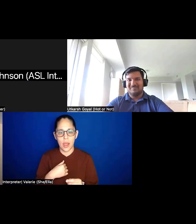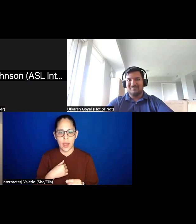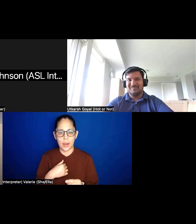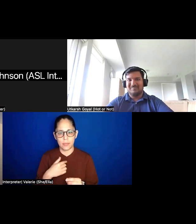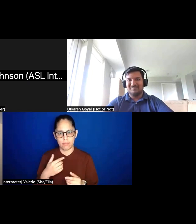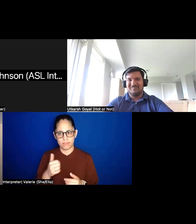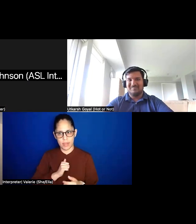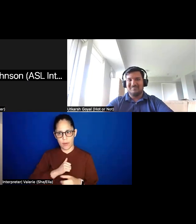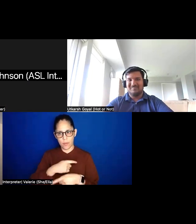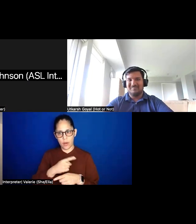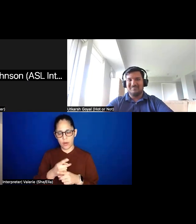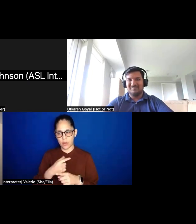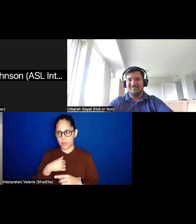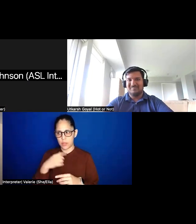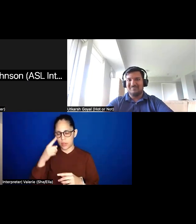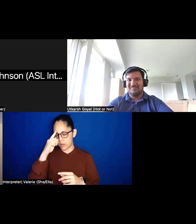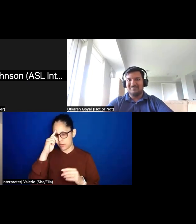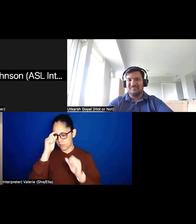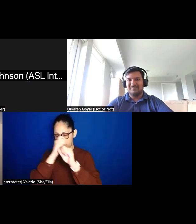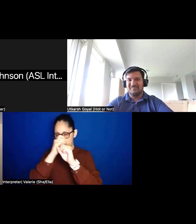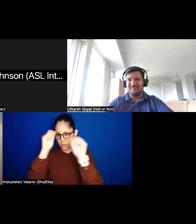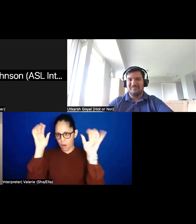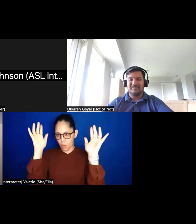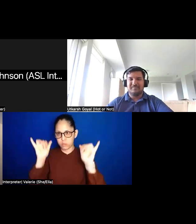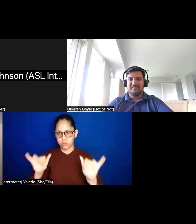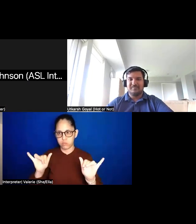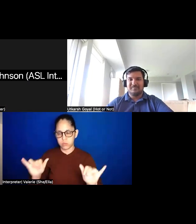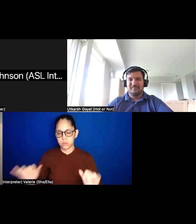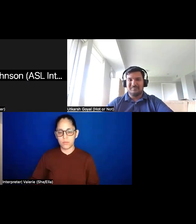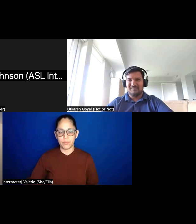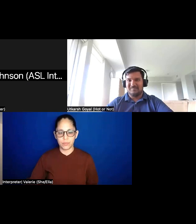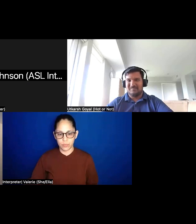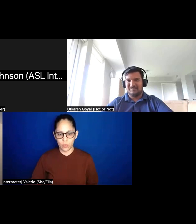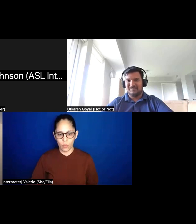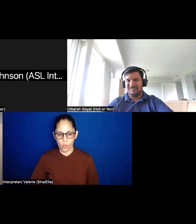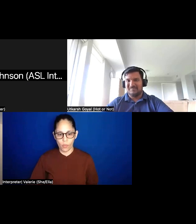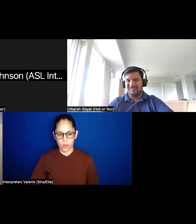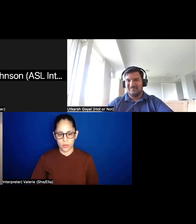kind of mind-blowing to hear. All right, so I have a question. I'm going to kind of switch around a little bit.